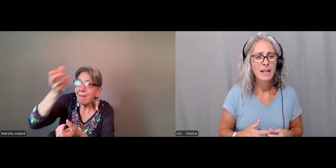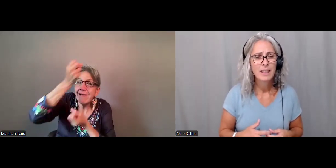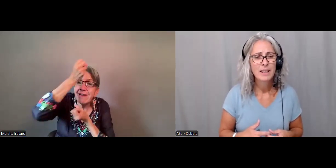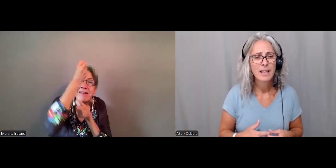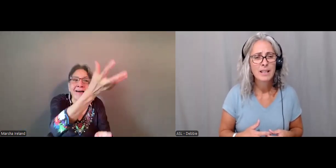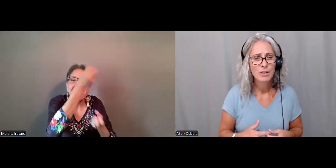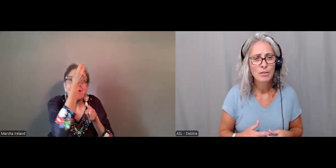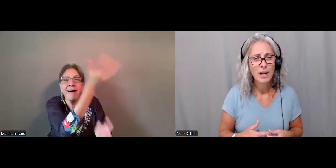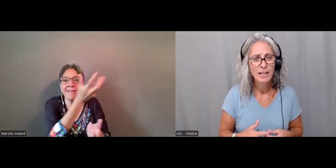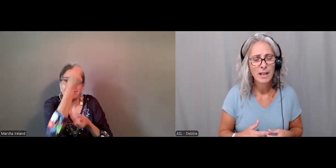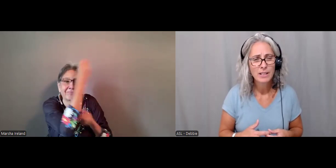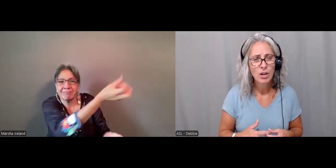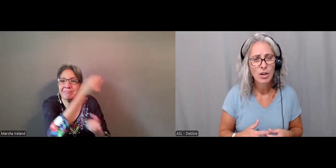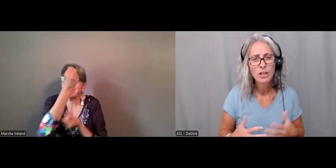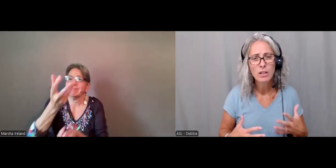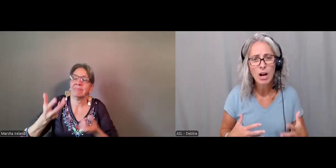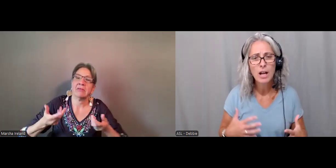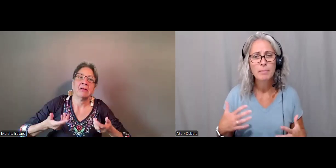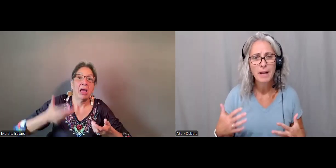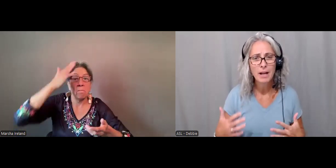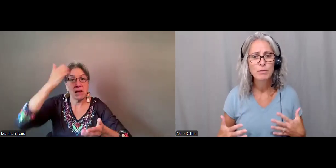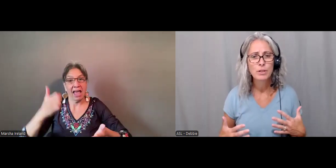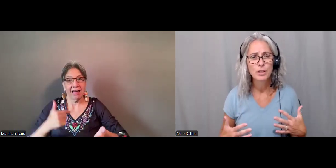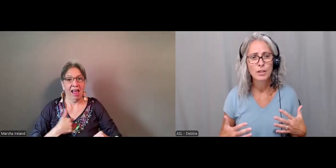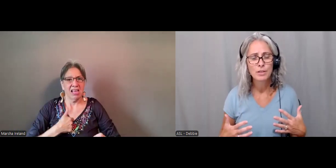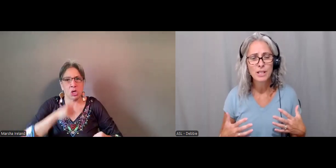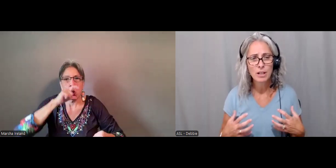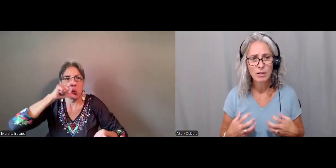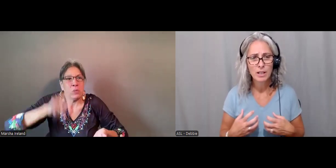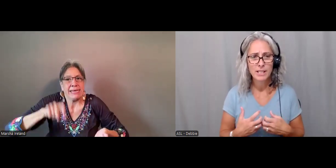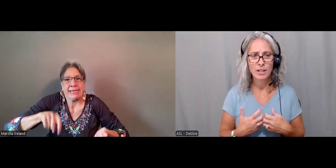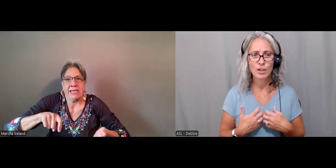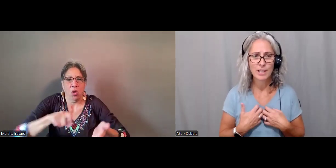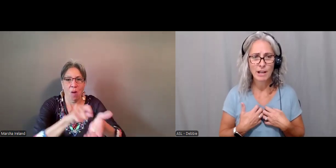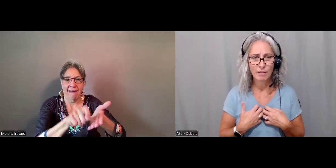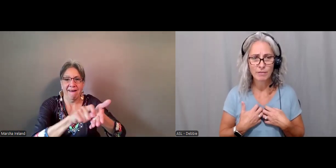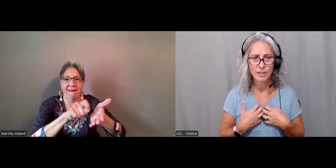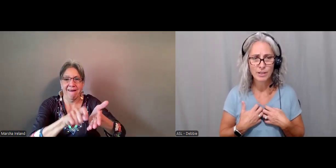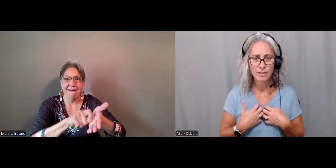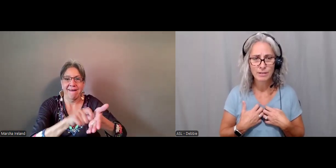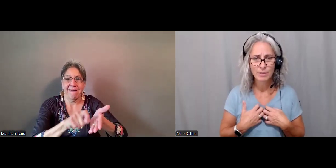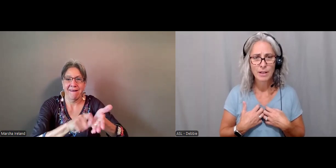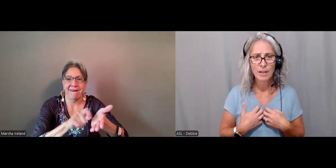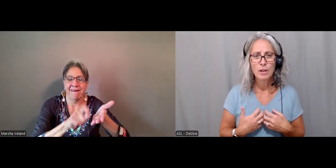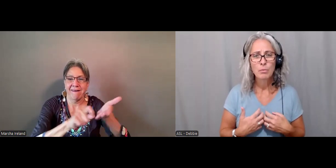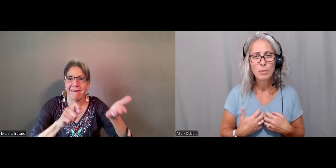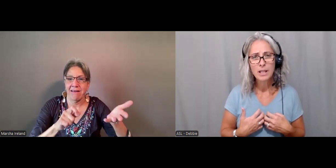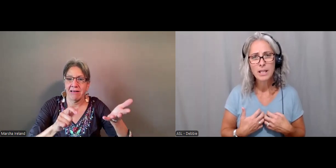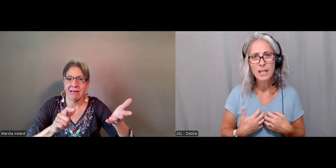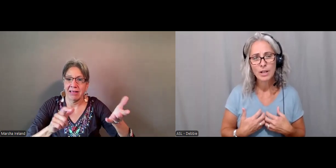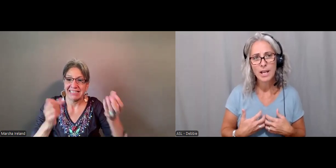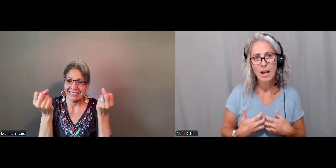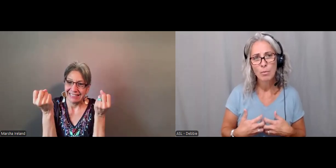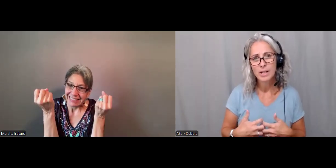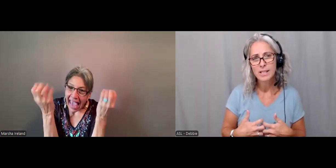And I think that, I talk a lot about, decolonizing ourselves,